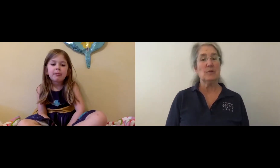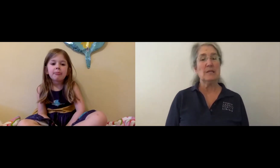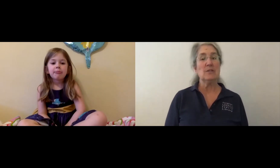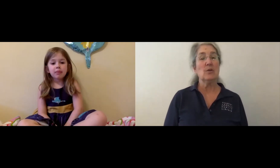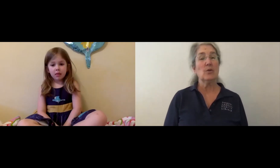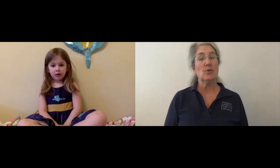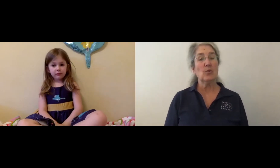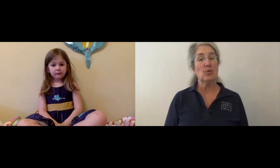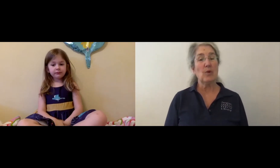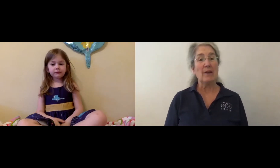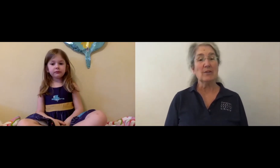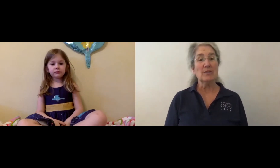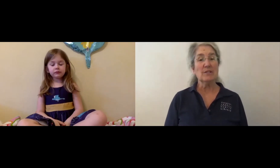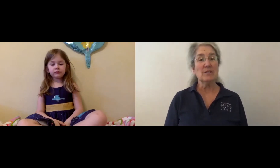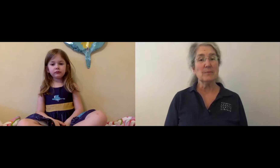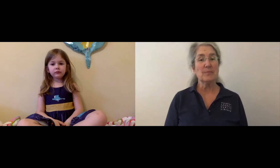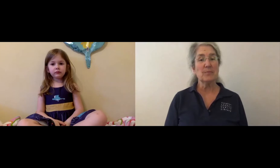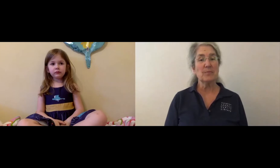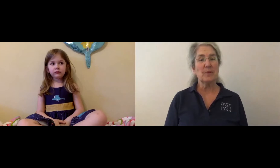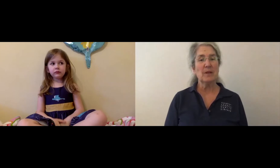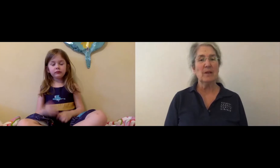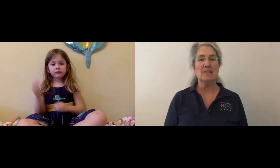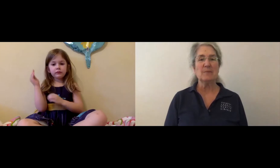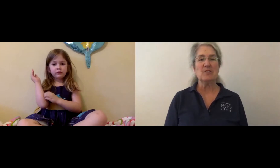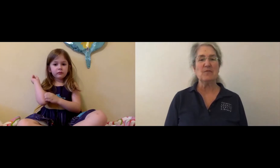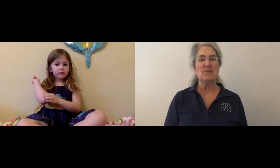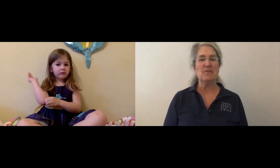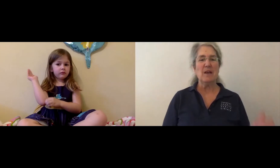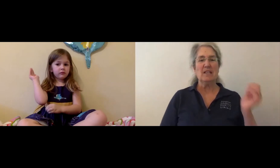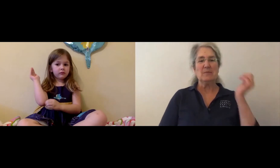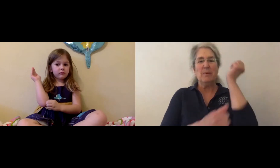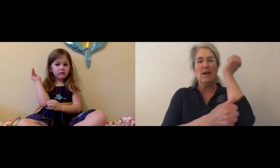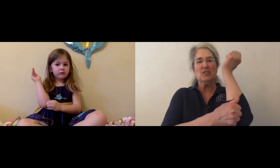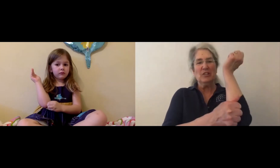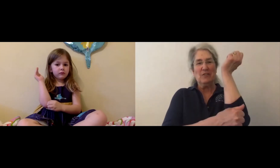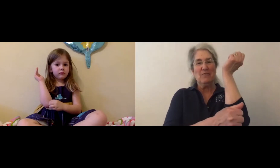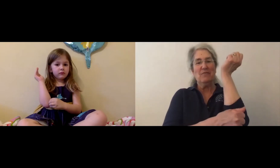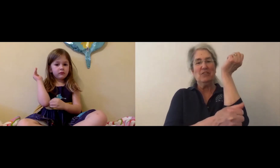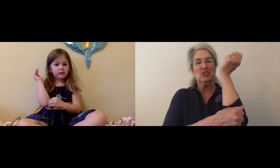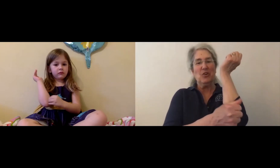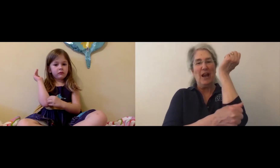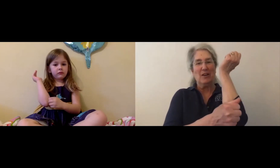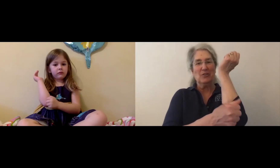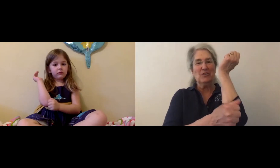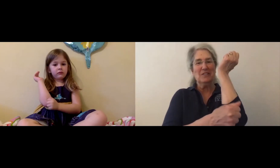eat crackers, especially fish crackers.